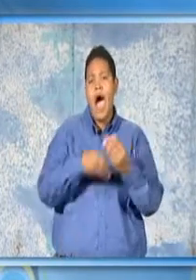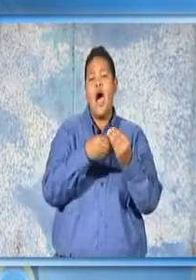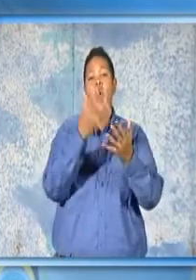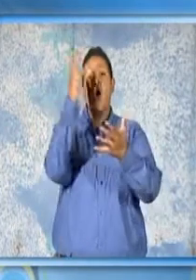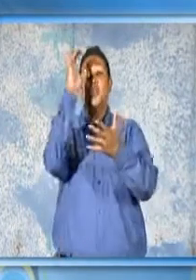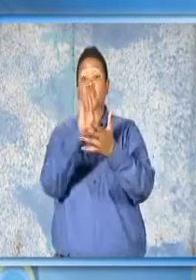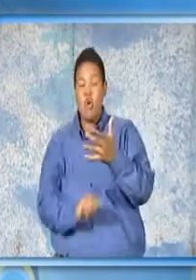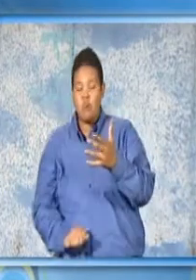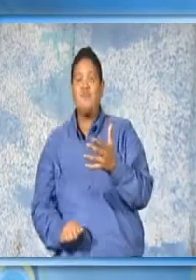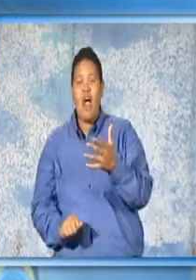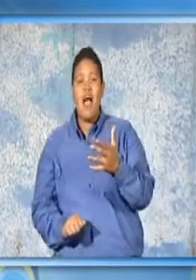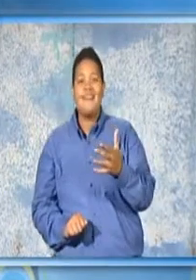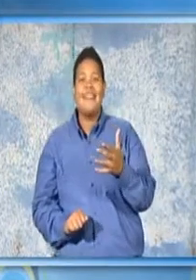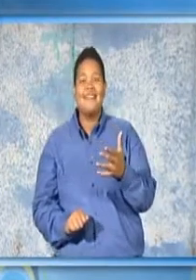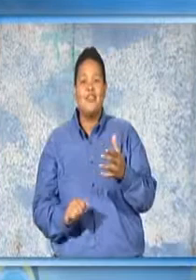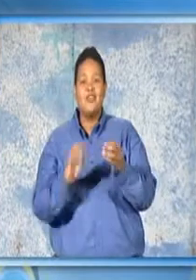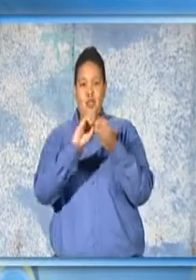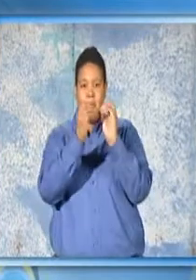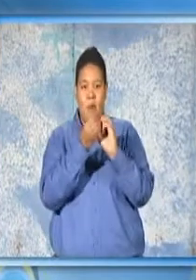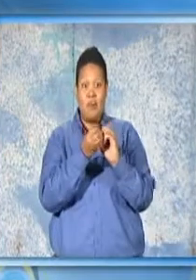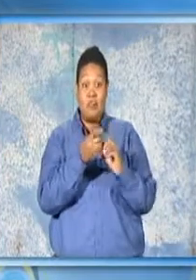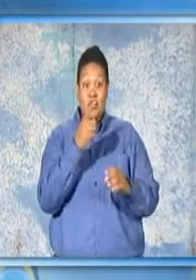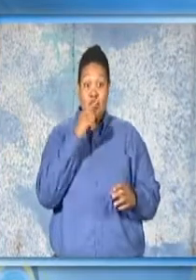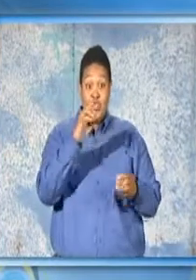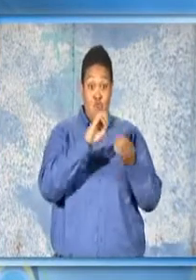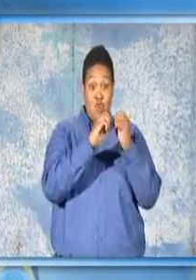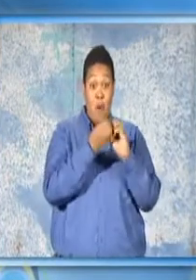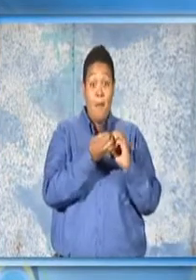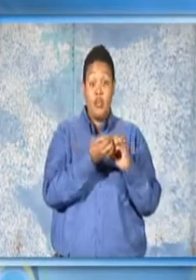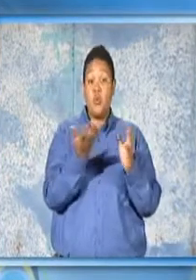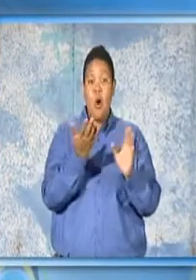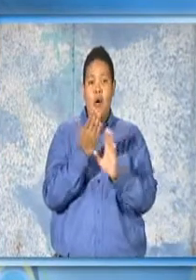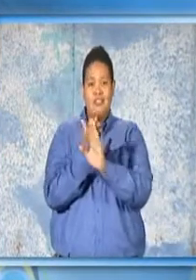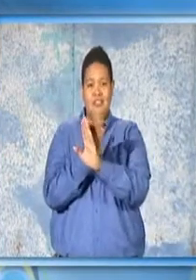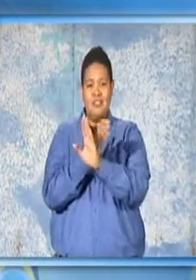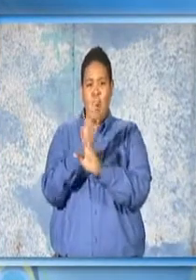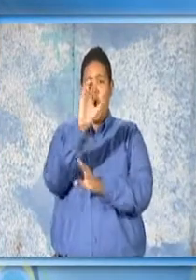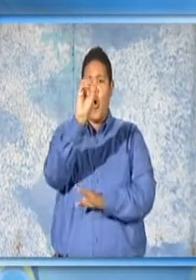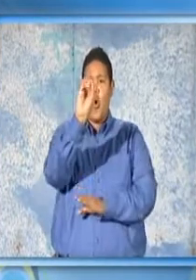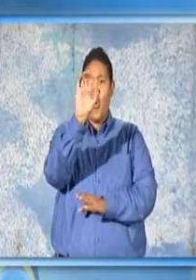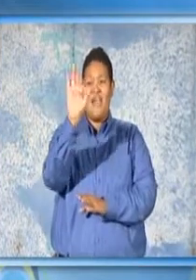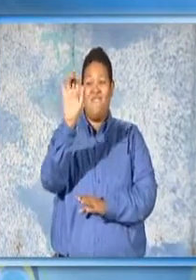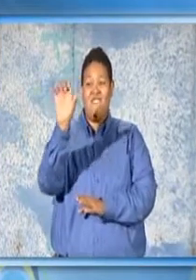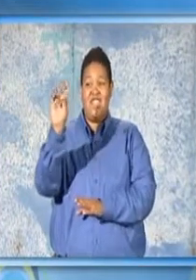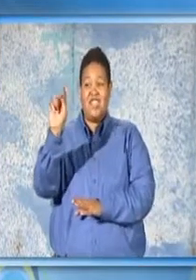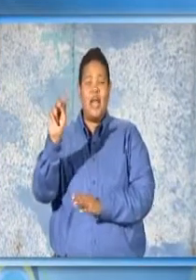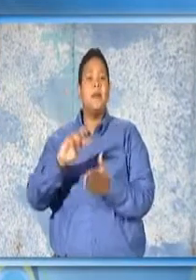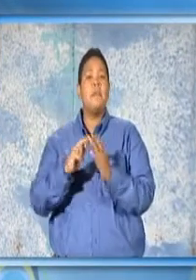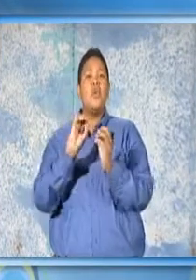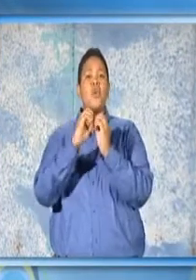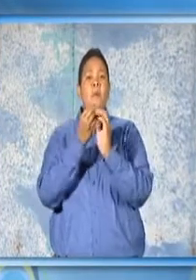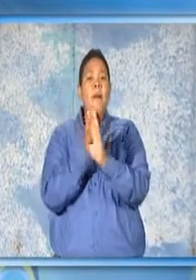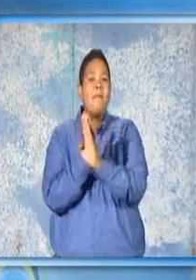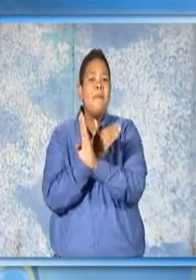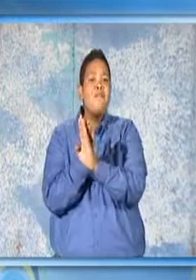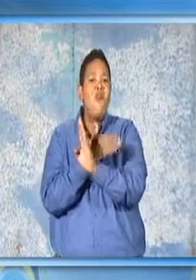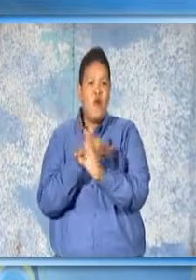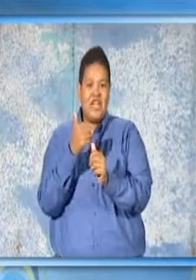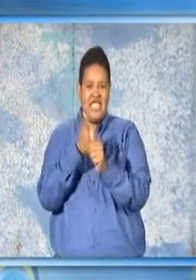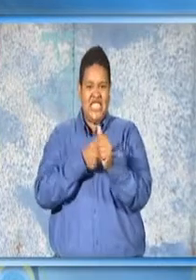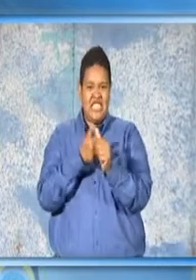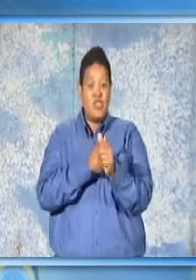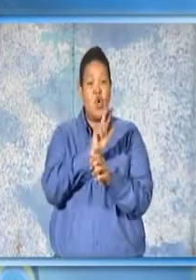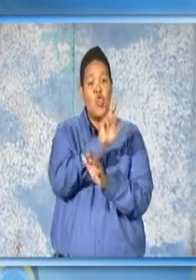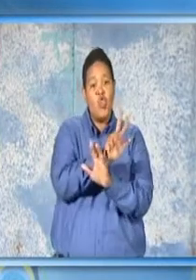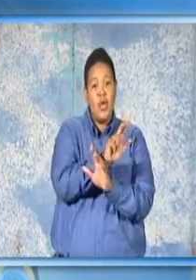subtract the coefficients. The coefficients are the numbers which appear before each variable. So 3 plus